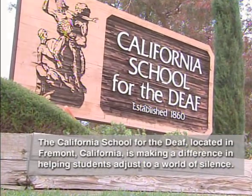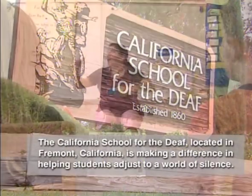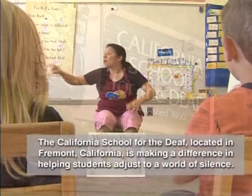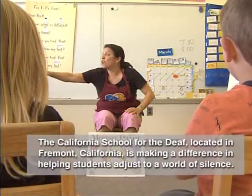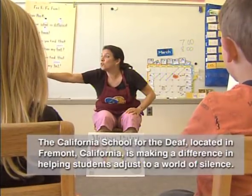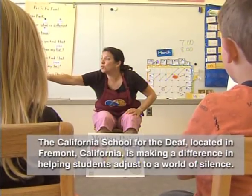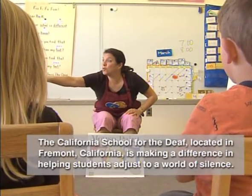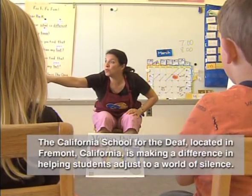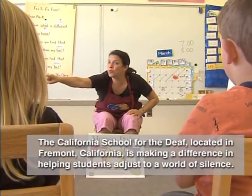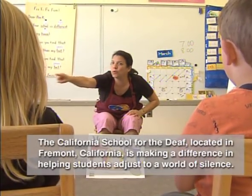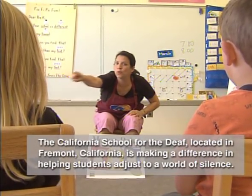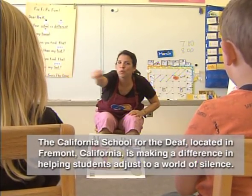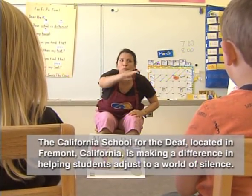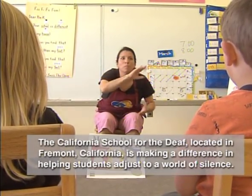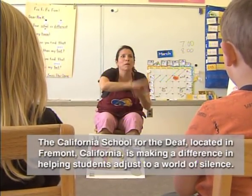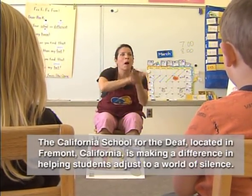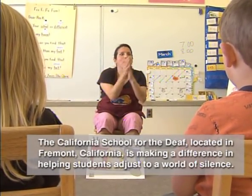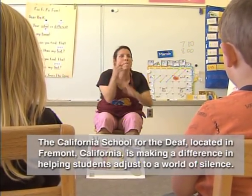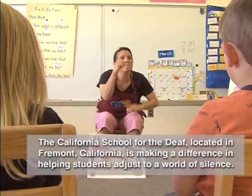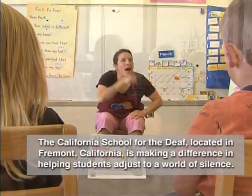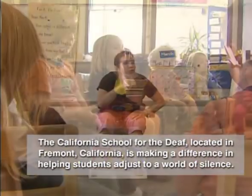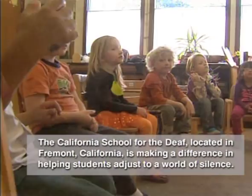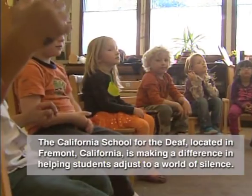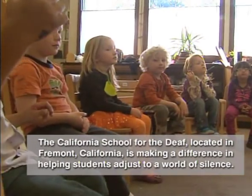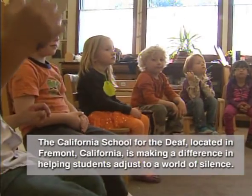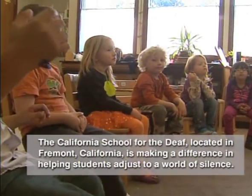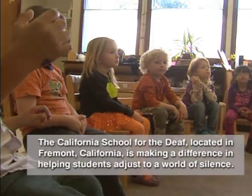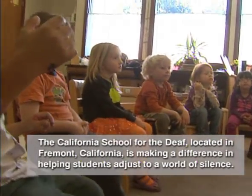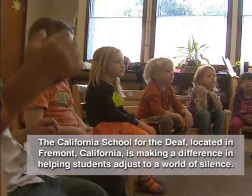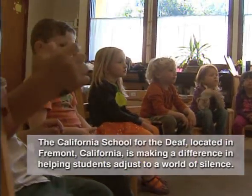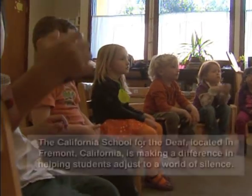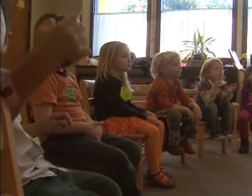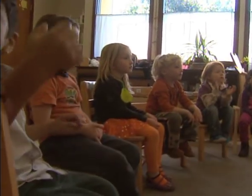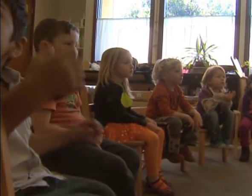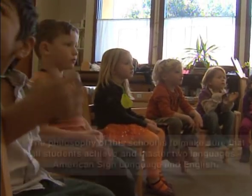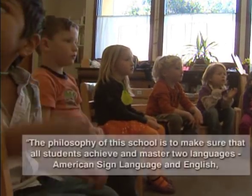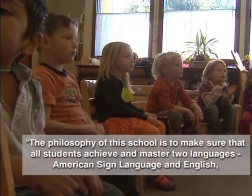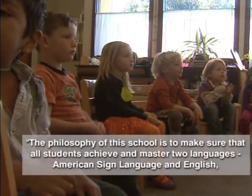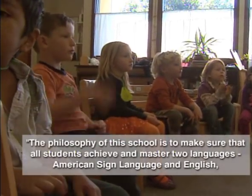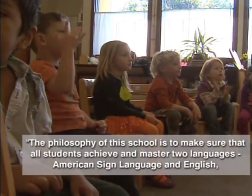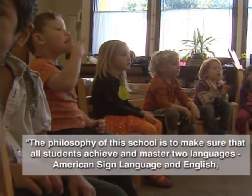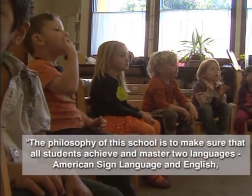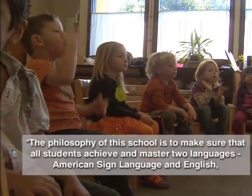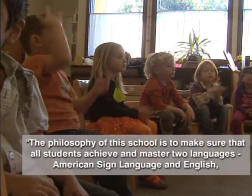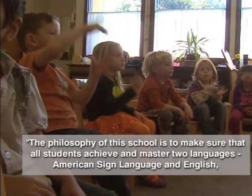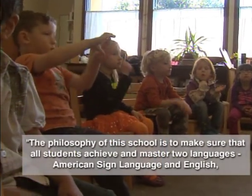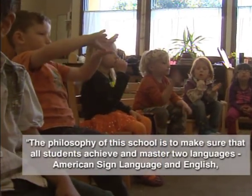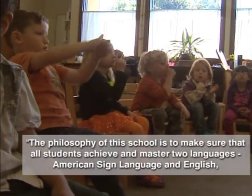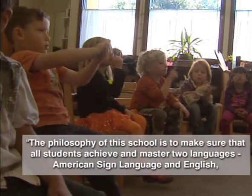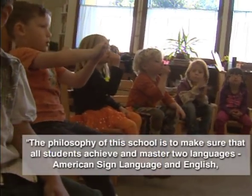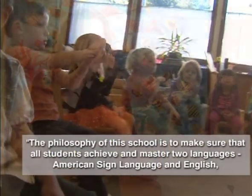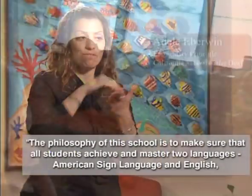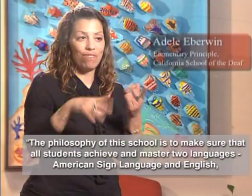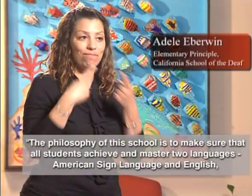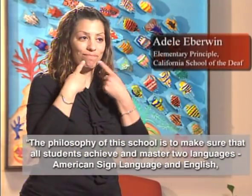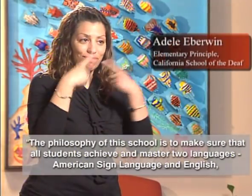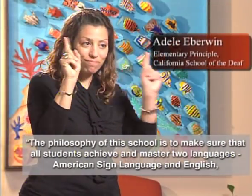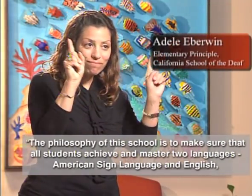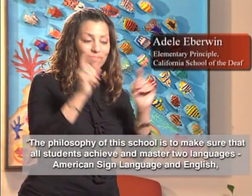is making a difference in helping students adjust to a world of silence. The philosophy of this school is to make sure that all